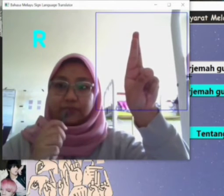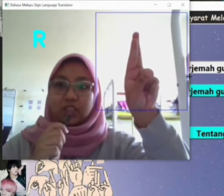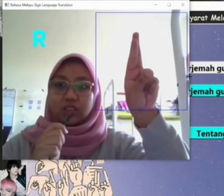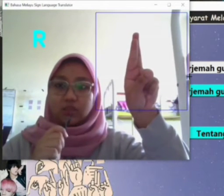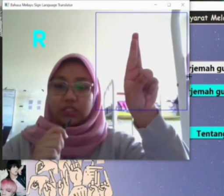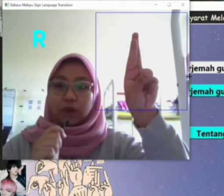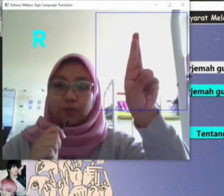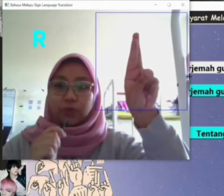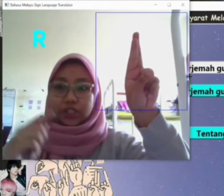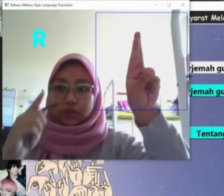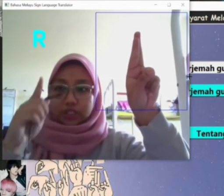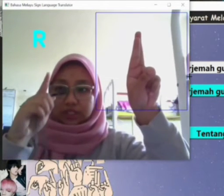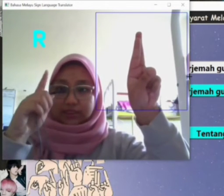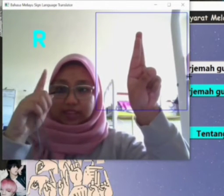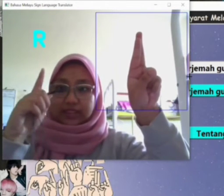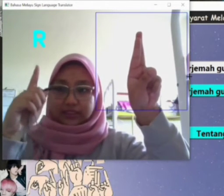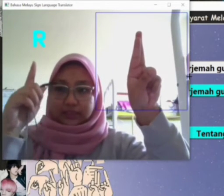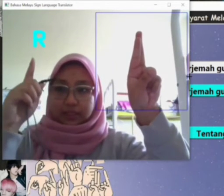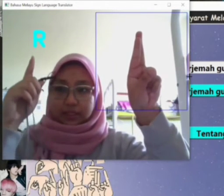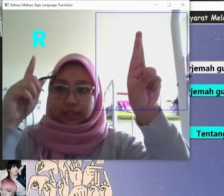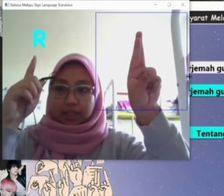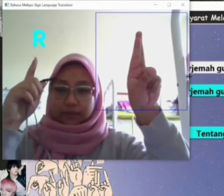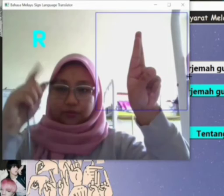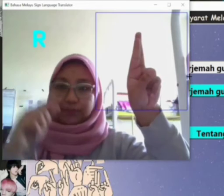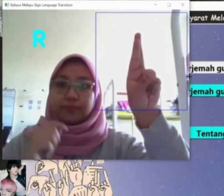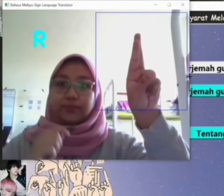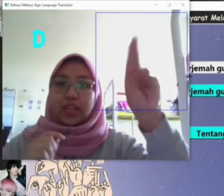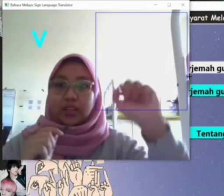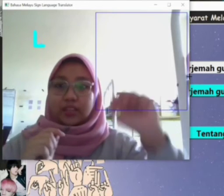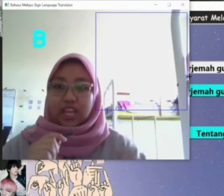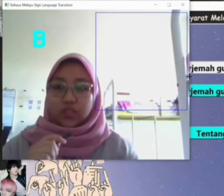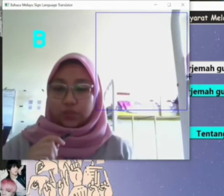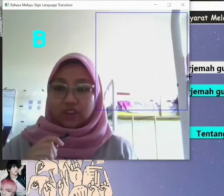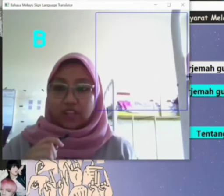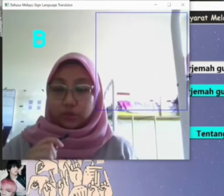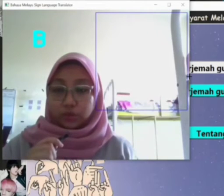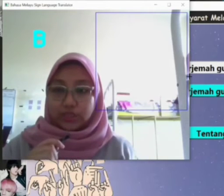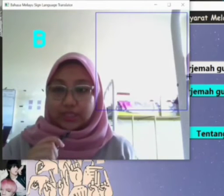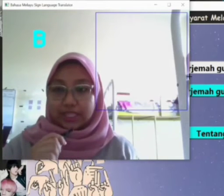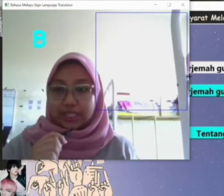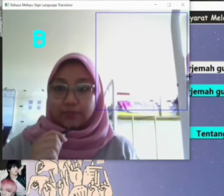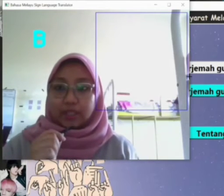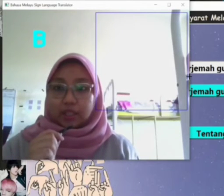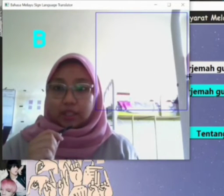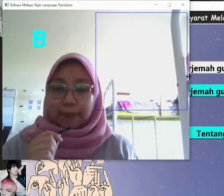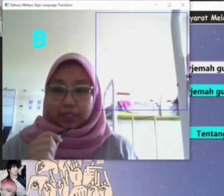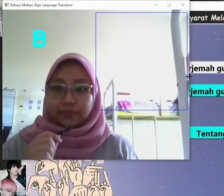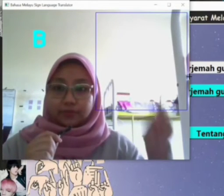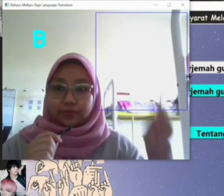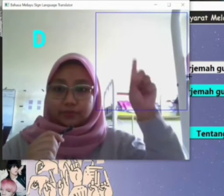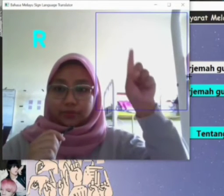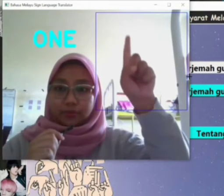frame. So the output will shown into the text at the frame. Next, we try to use the